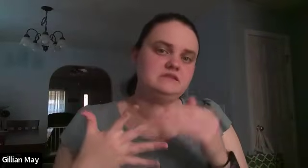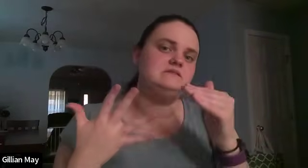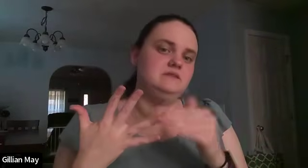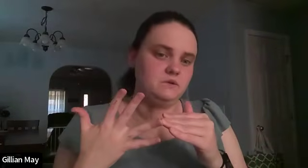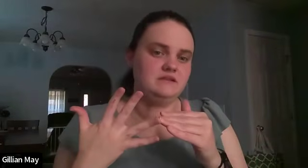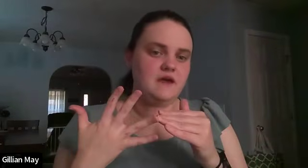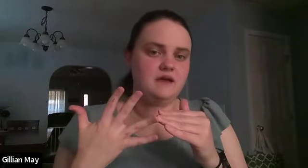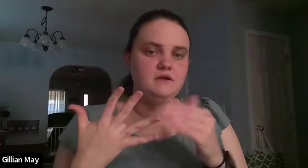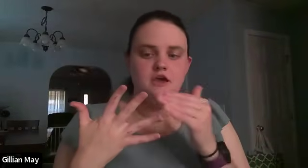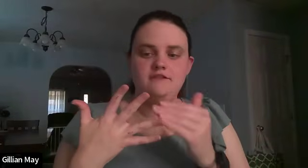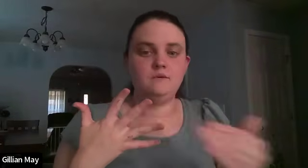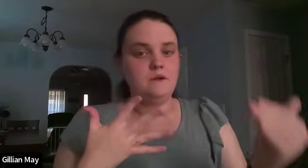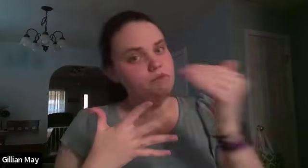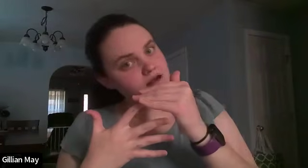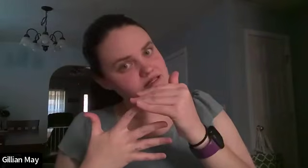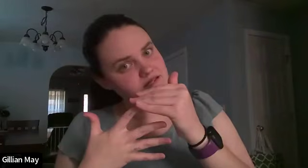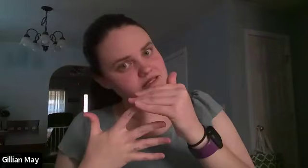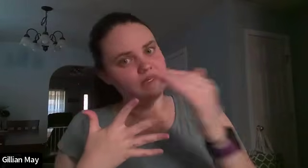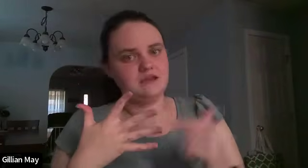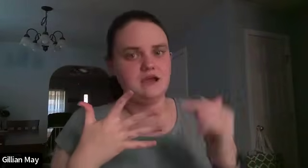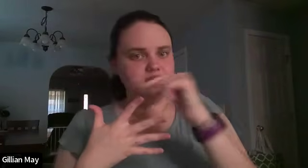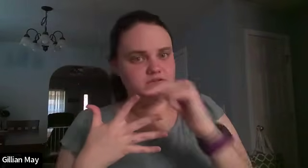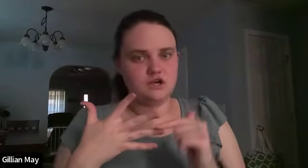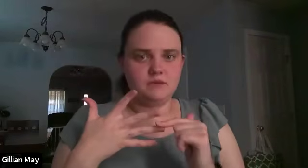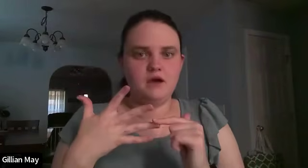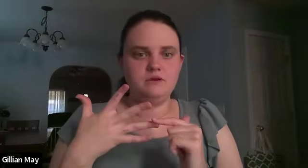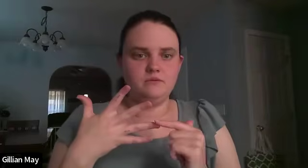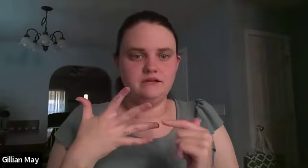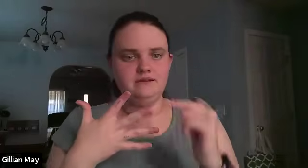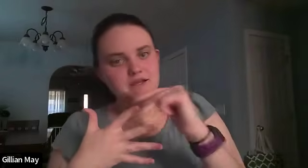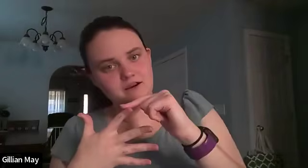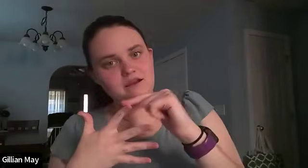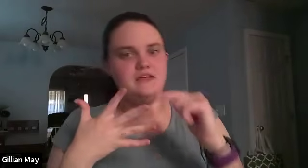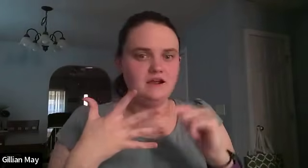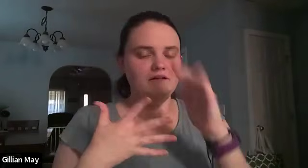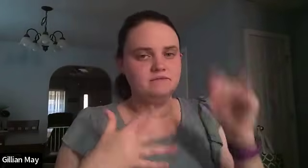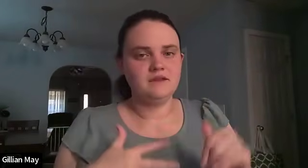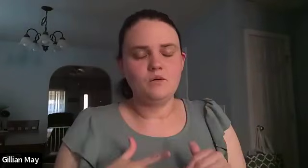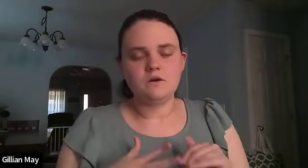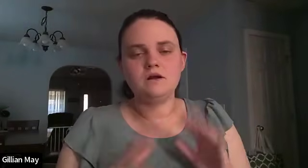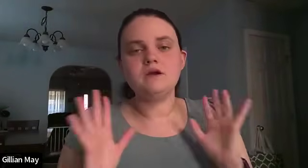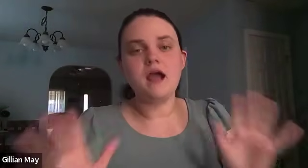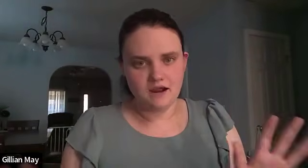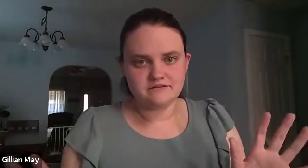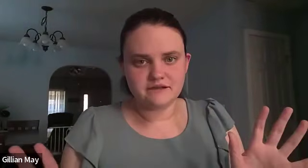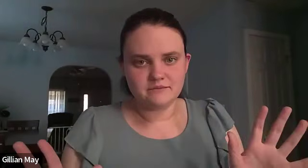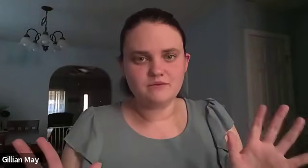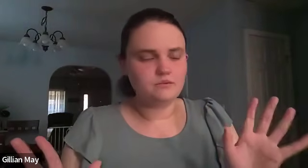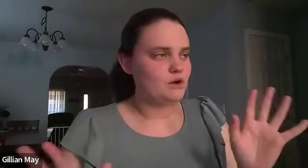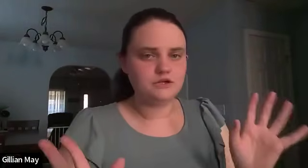this, then we did that, and then we went back to this. Like I can even talk about how we went here and there. And we're active family when we go on